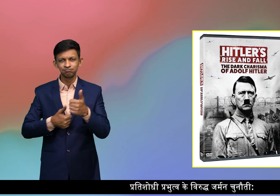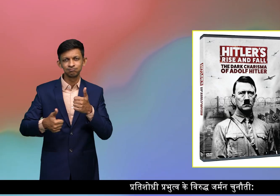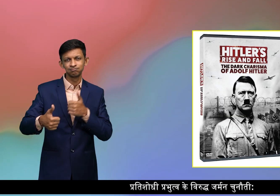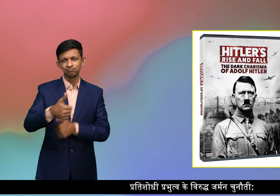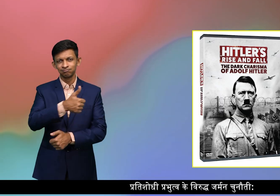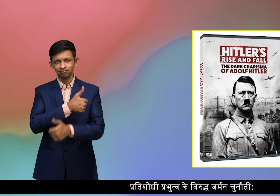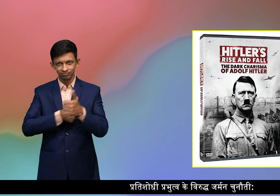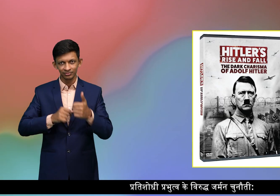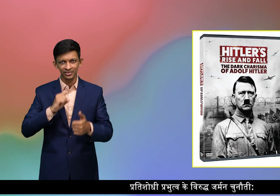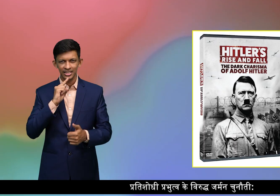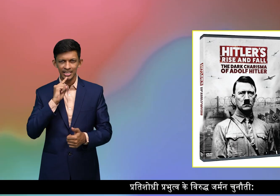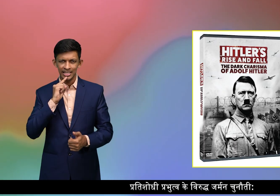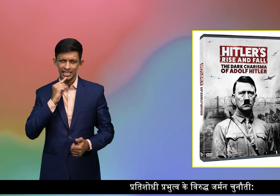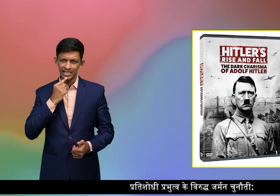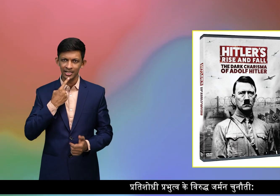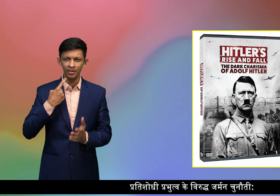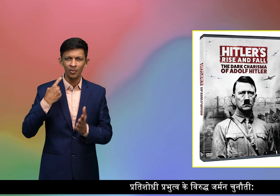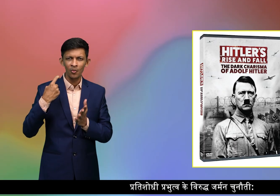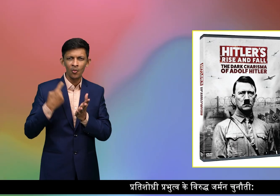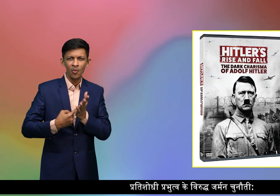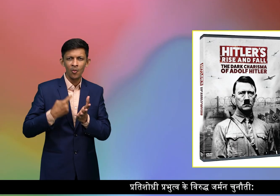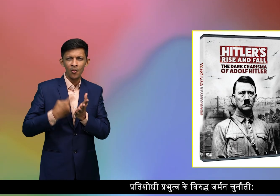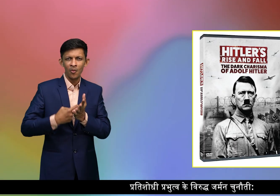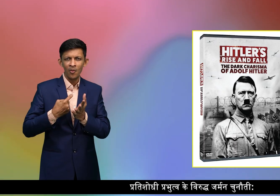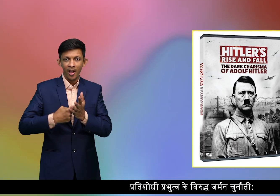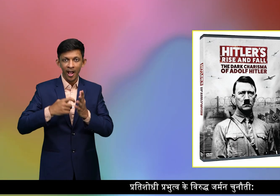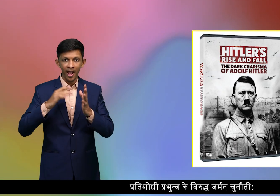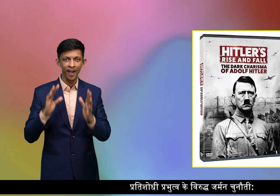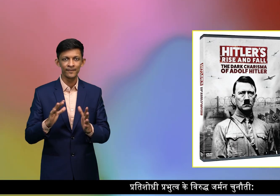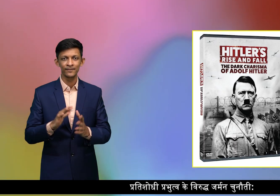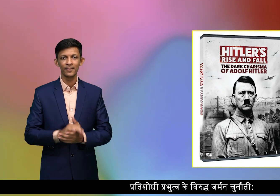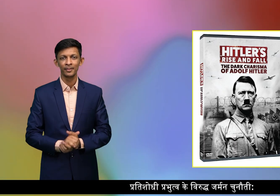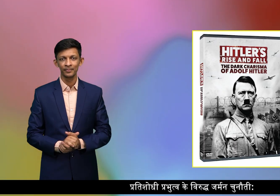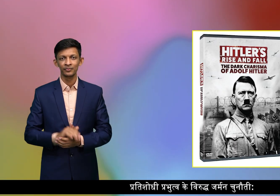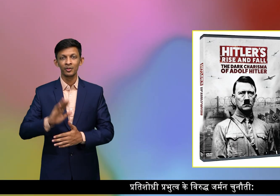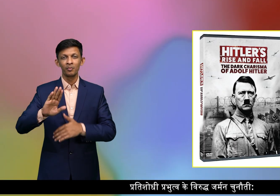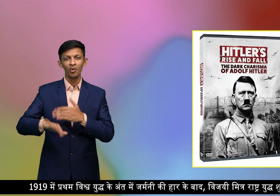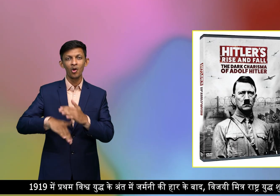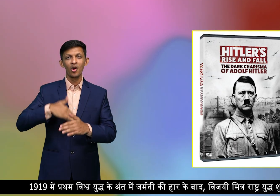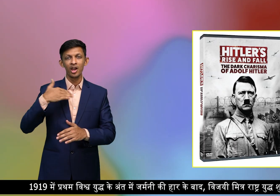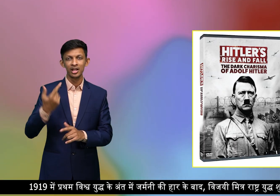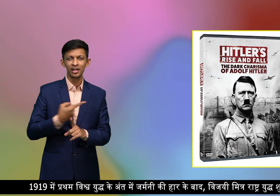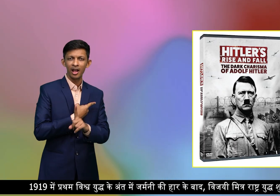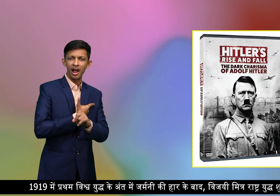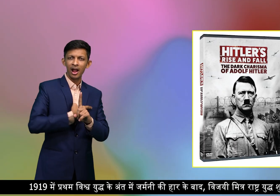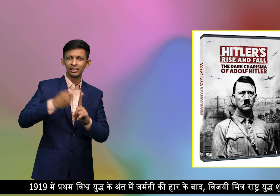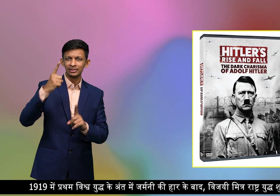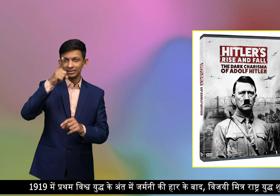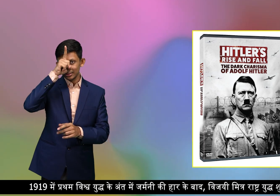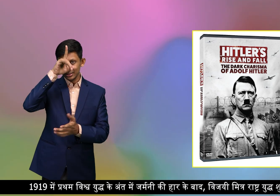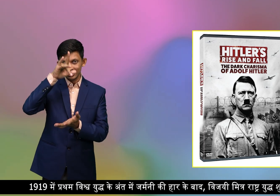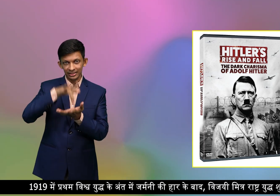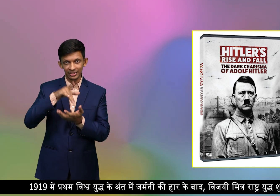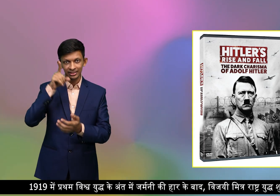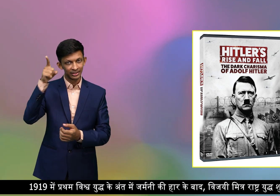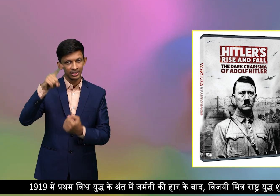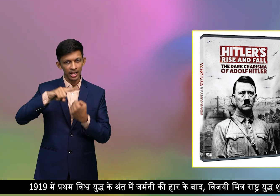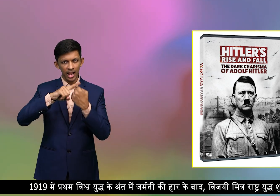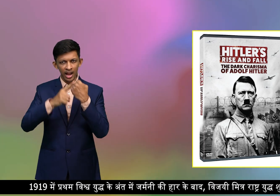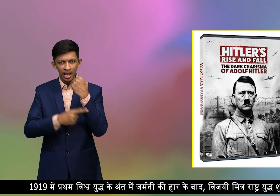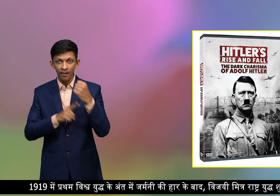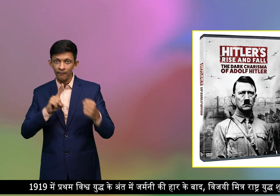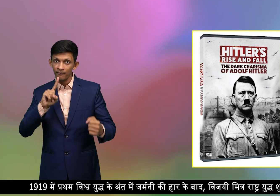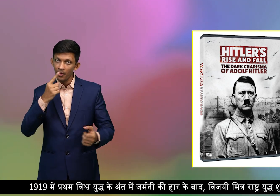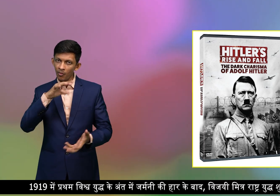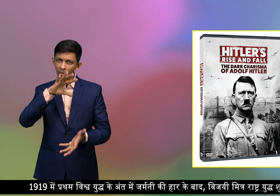revenge domination. After the defeat of Germany at the end